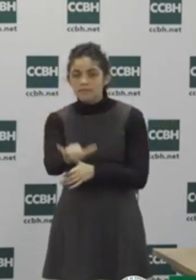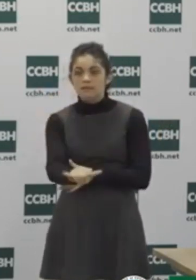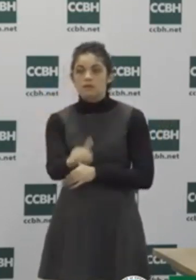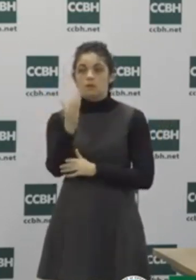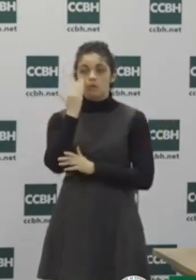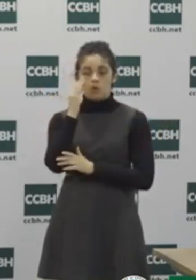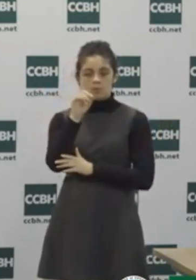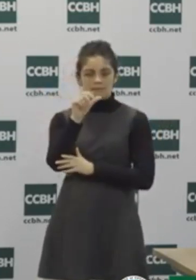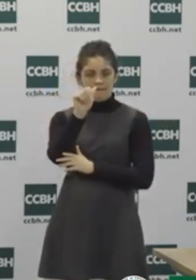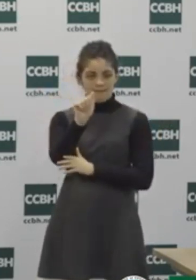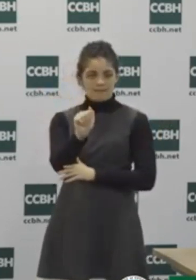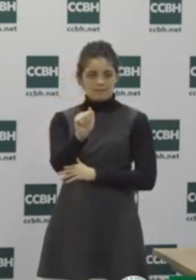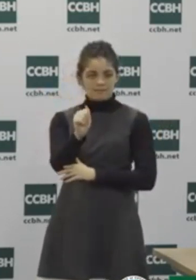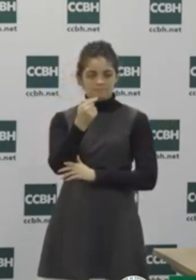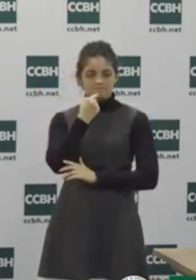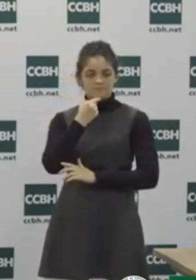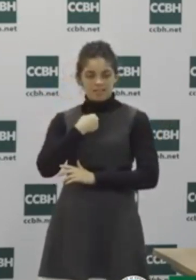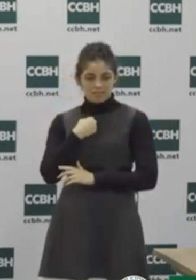data